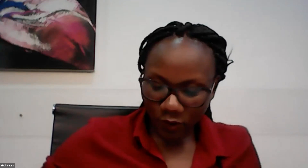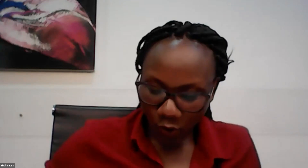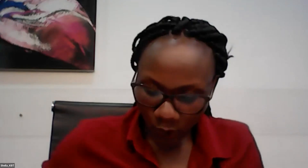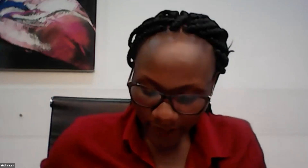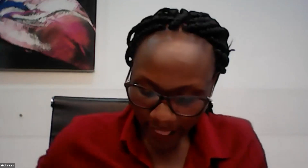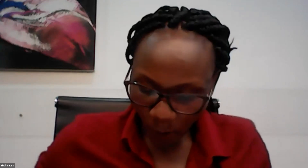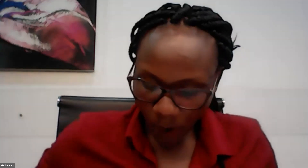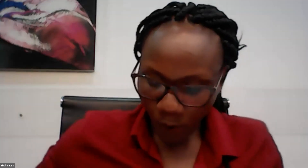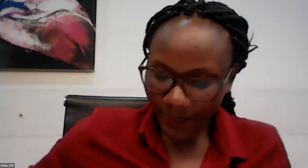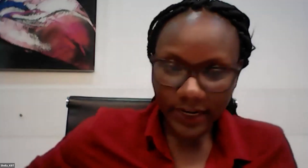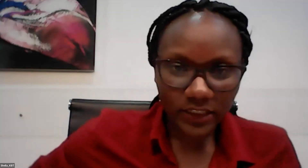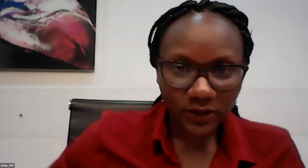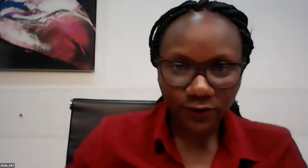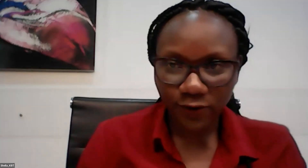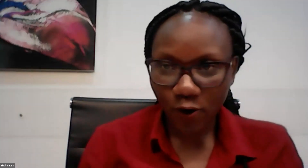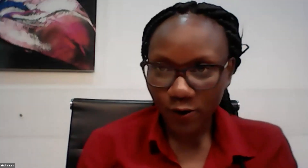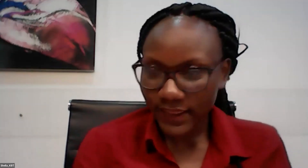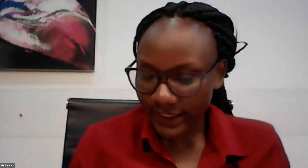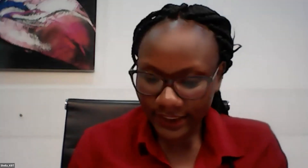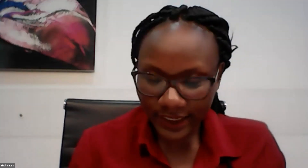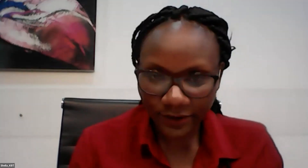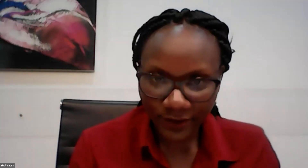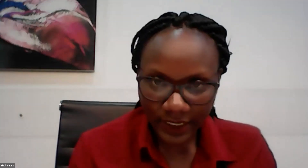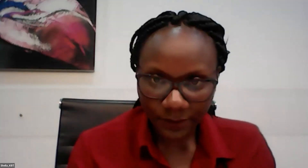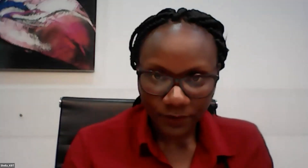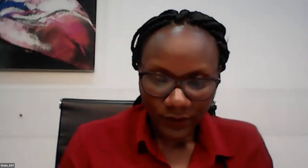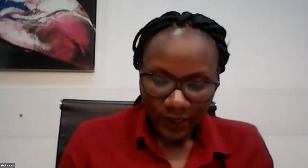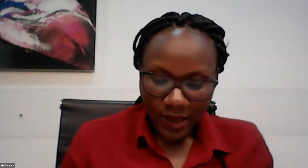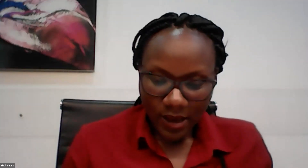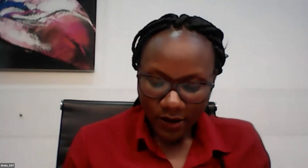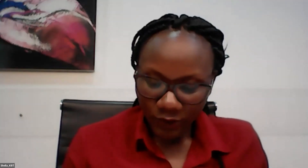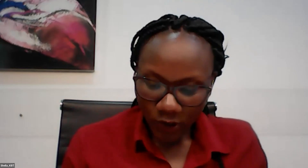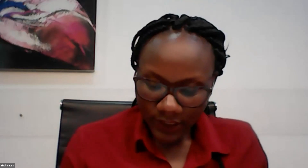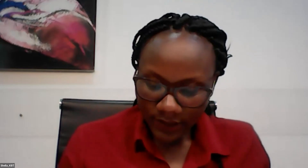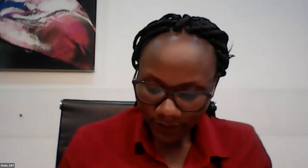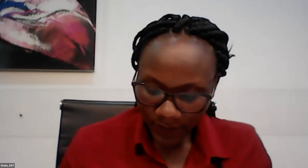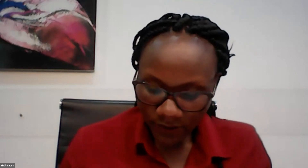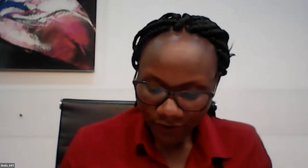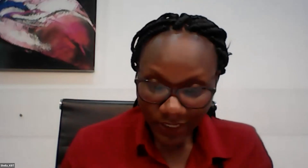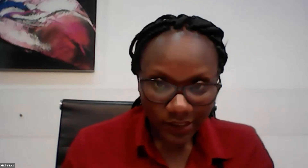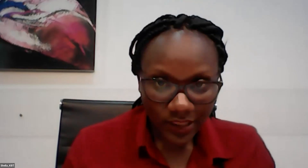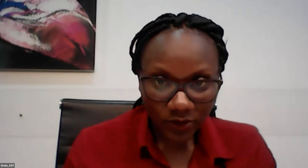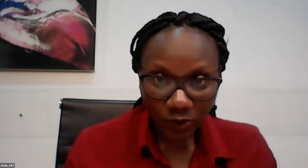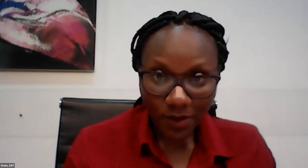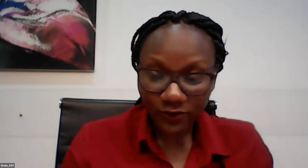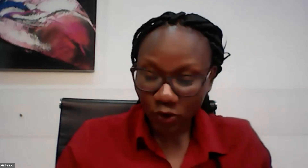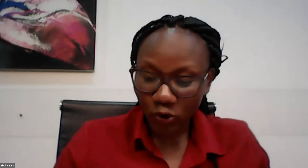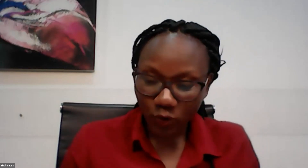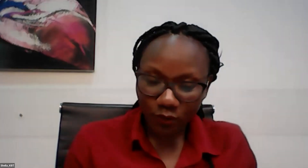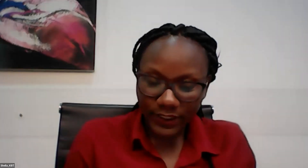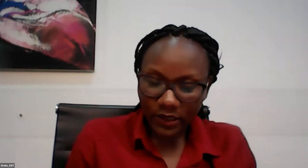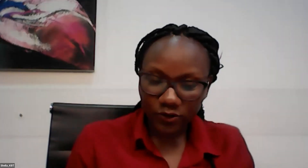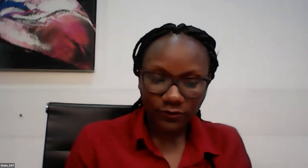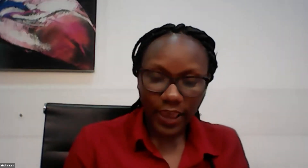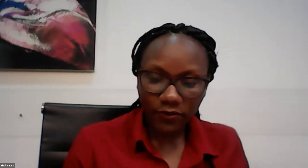order for all our winners for this evening. To all the 7 ventures, thank you so much for